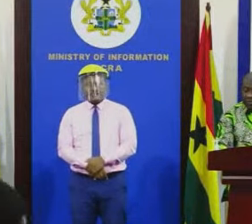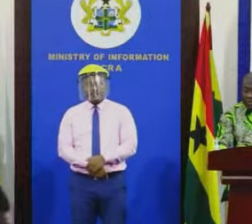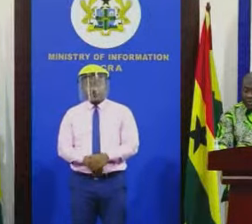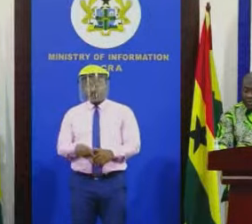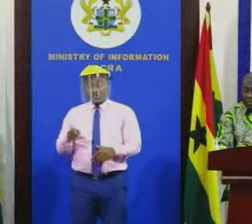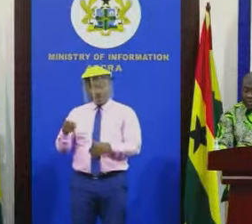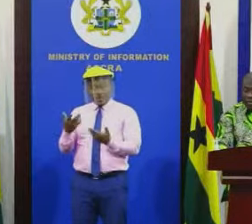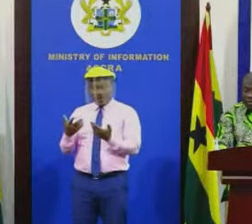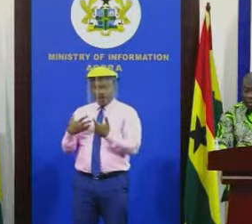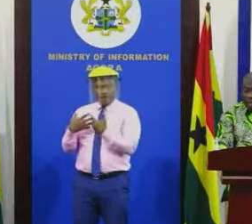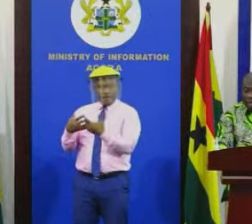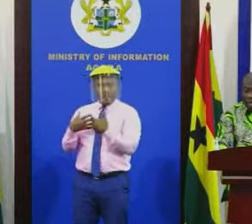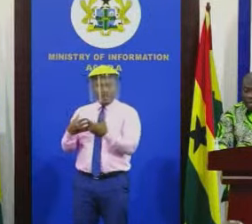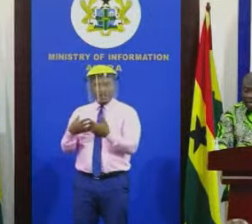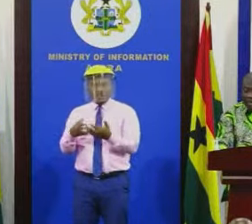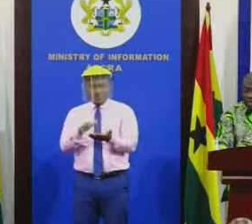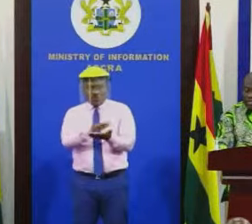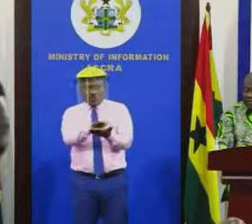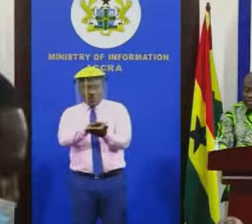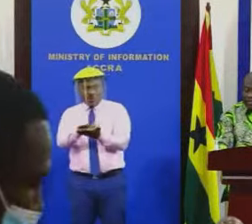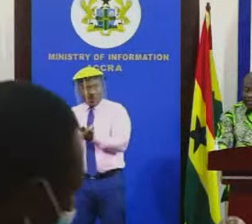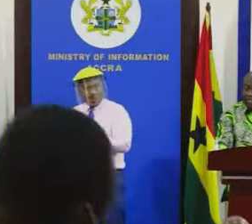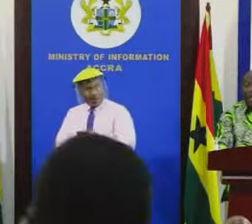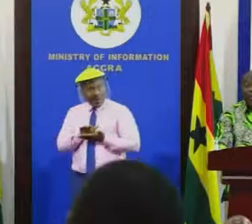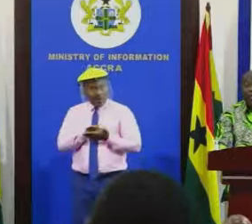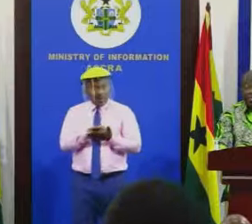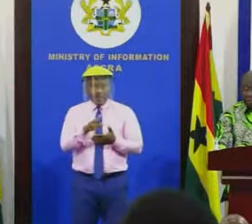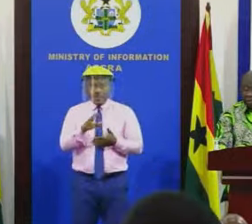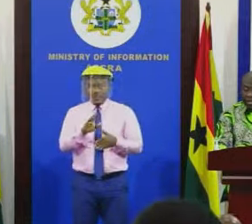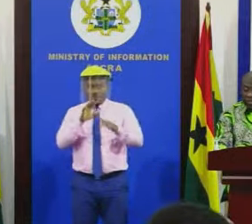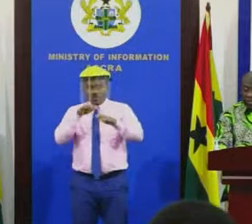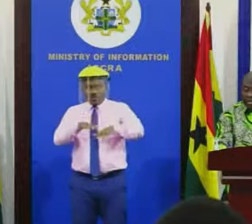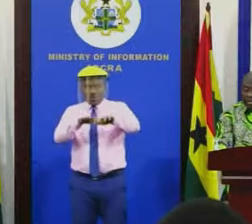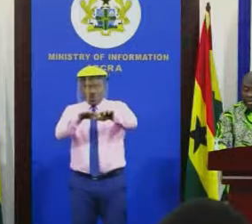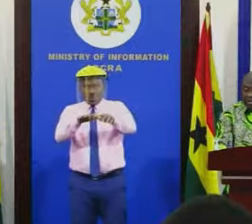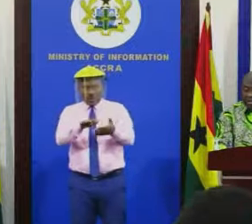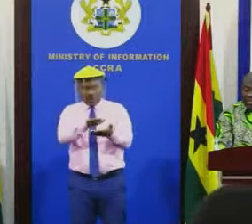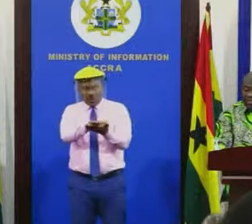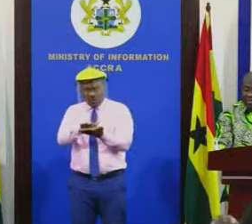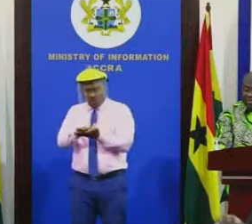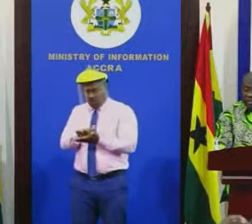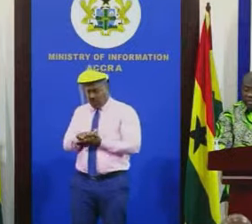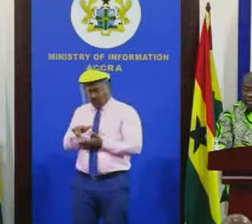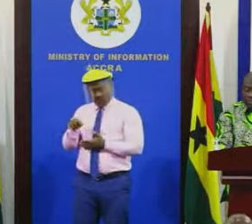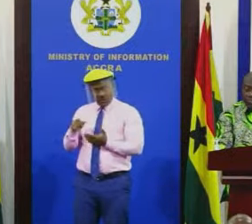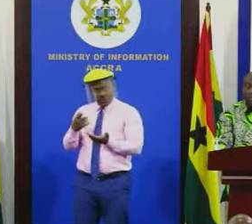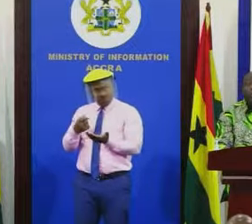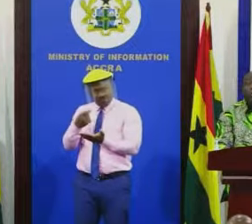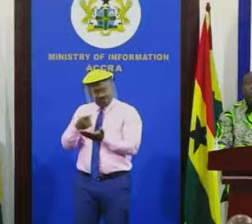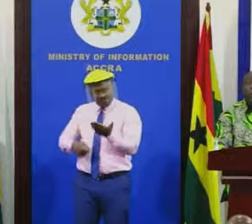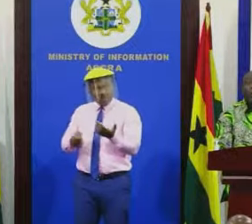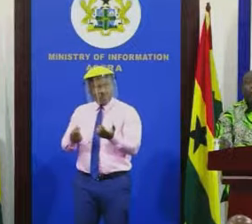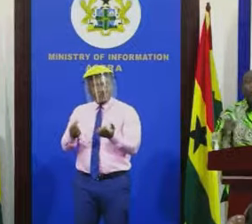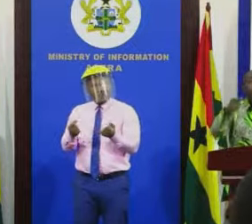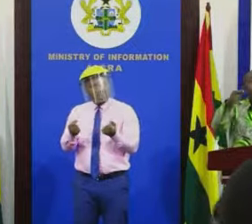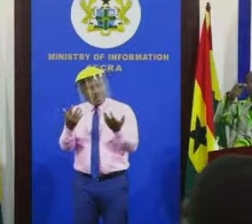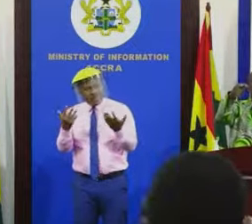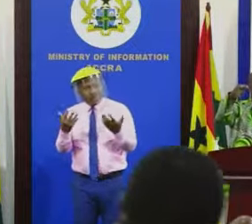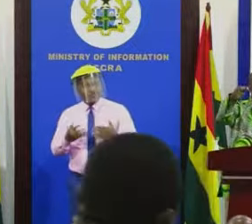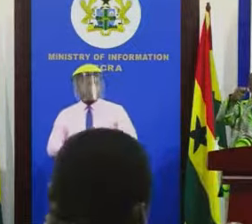of? Where are you where are you deploying them? And can you tell us about cost? All